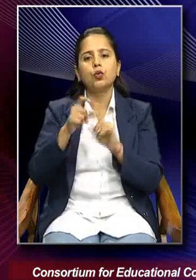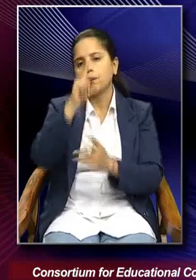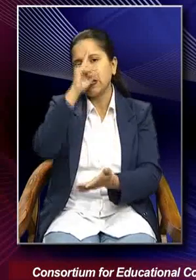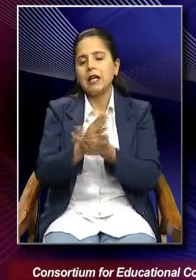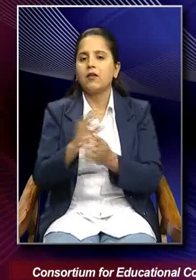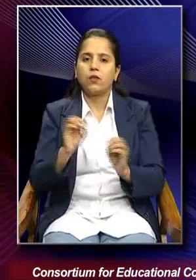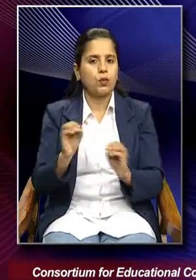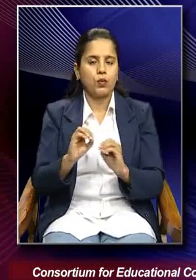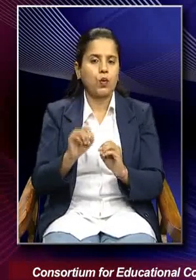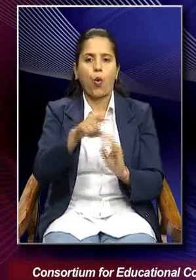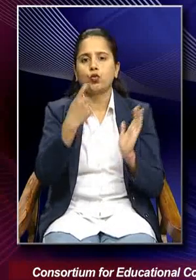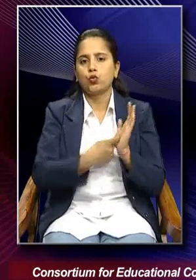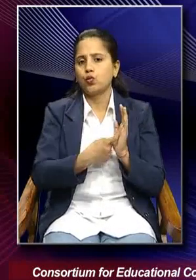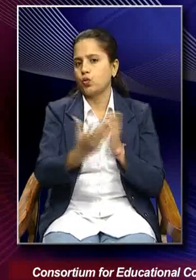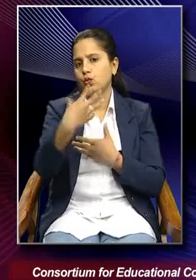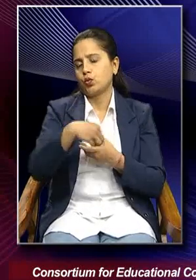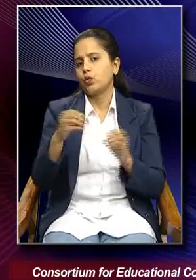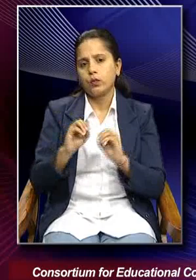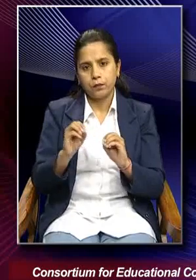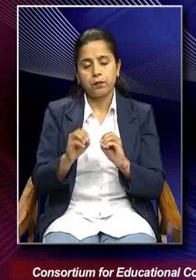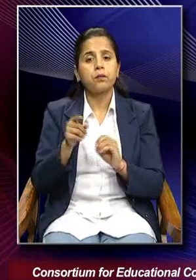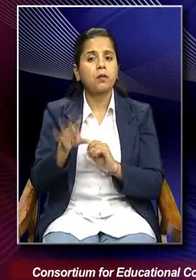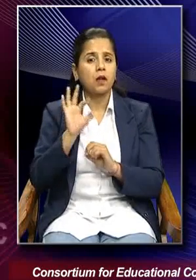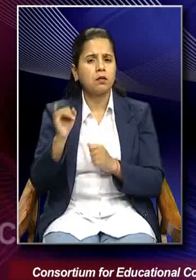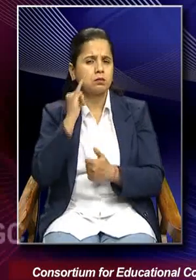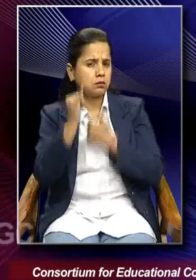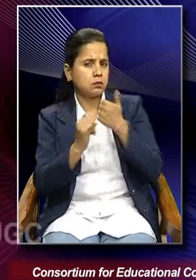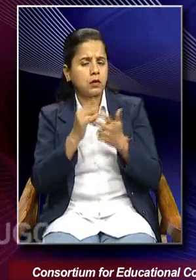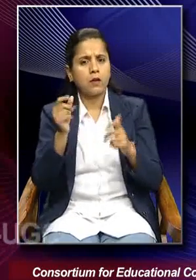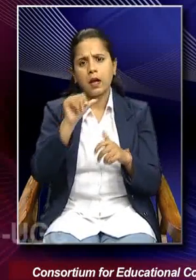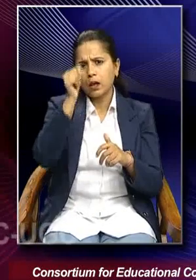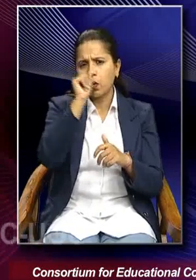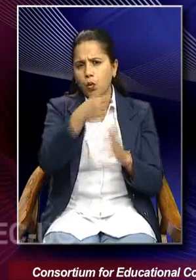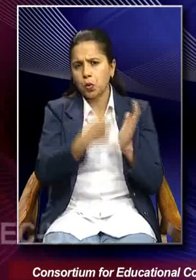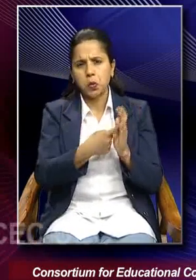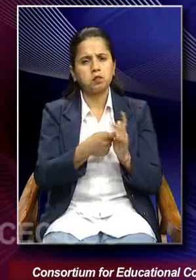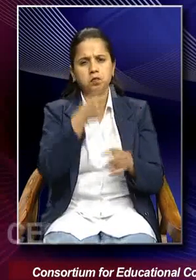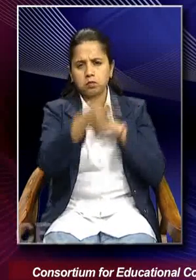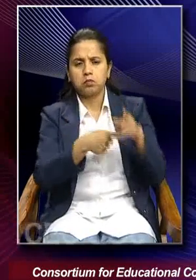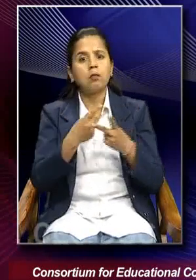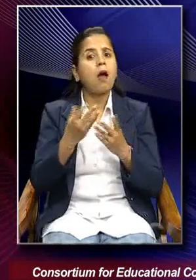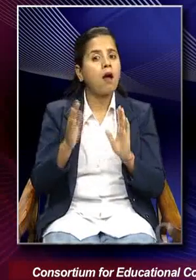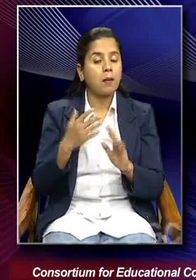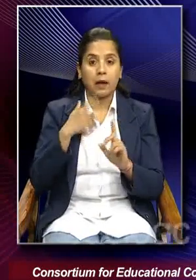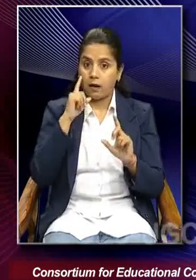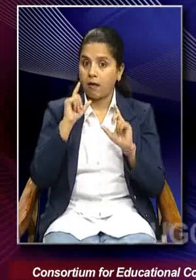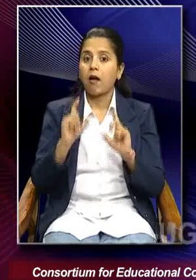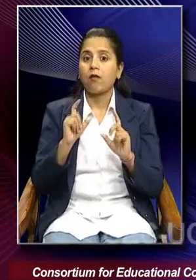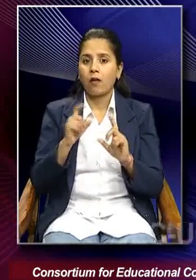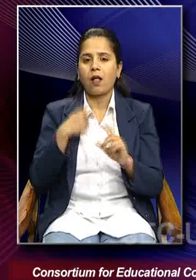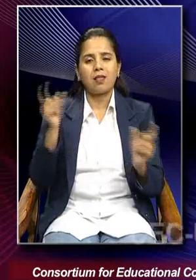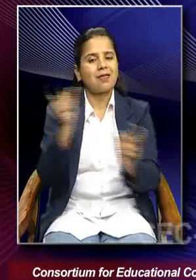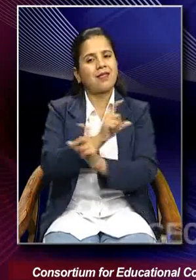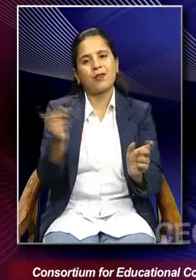Hindu doctrines, and they are in fact critical of those Hindu doctrines. So we need to be very careful when we are using